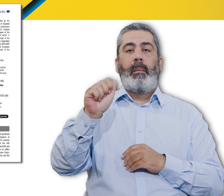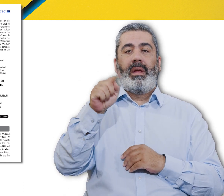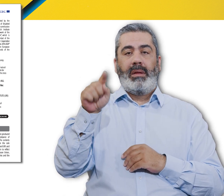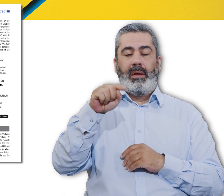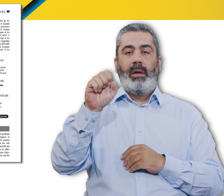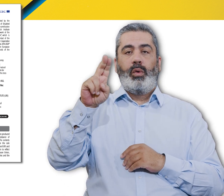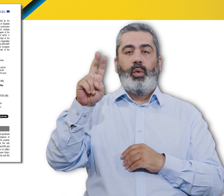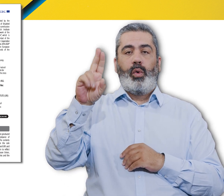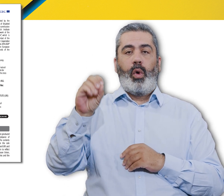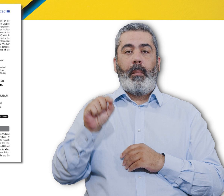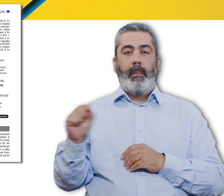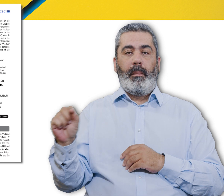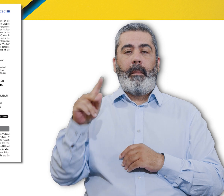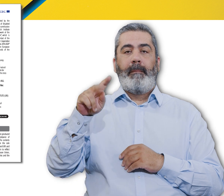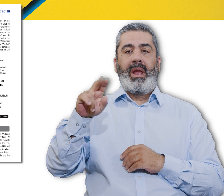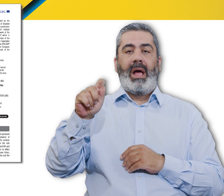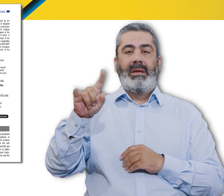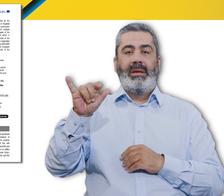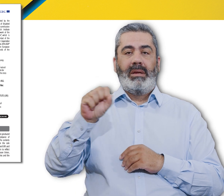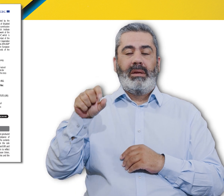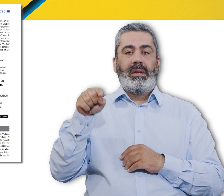info@euro-praxis.com, website,